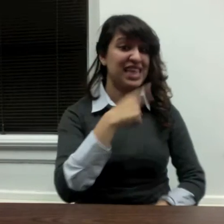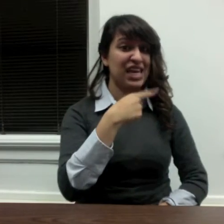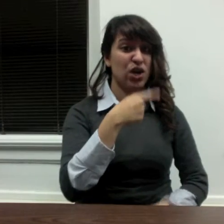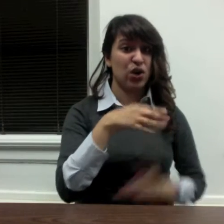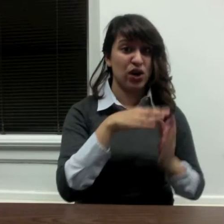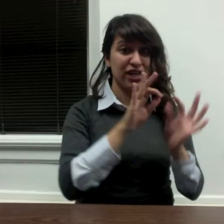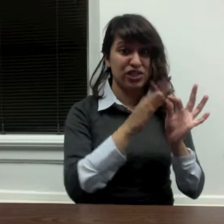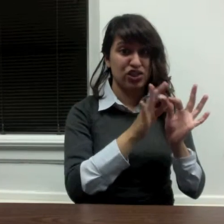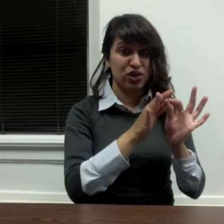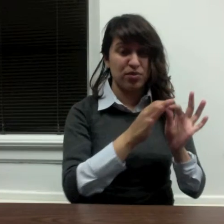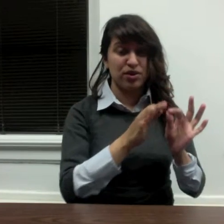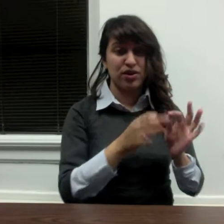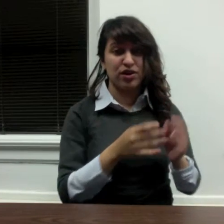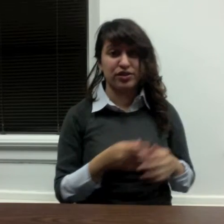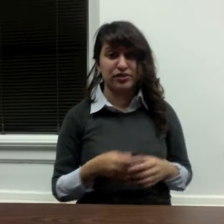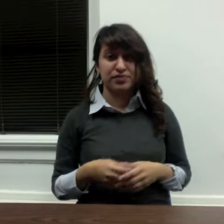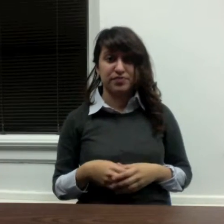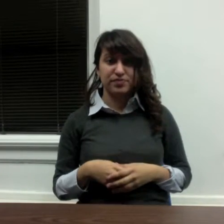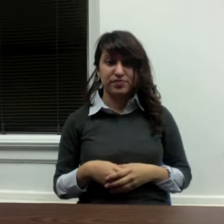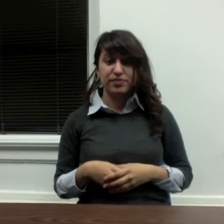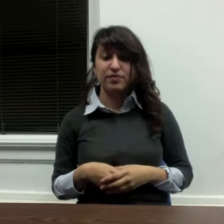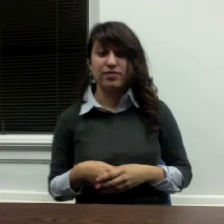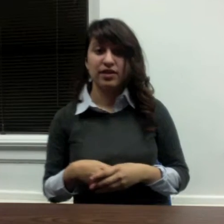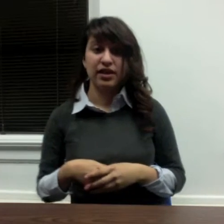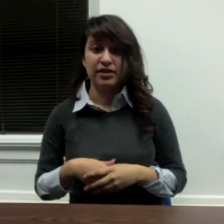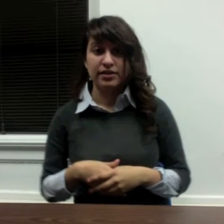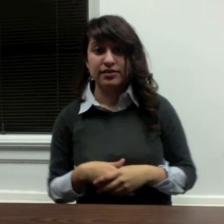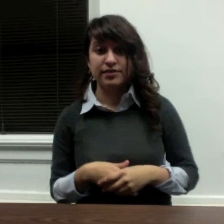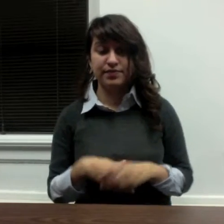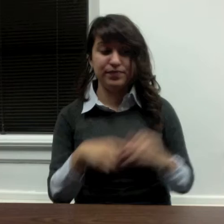So Eileen's proposal is to develop